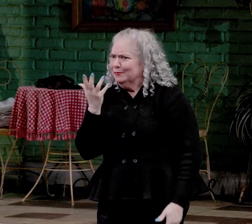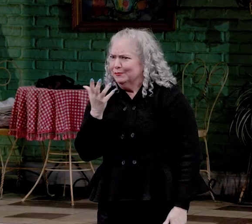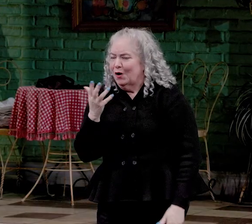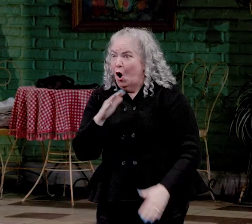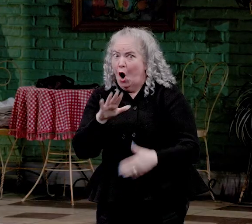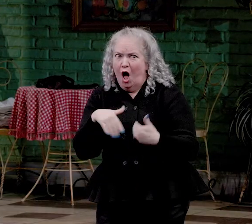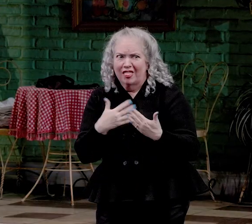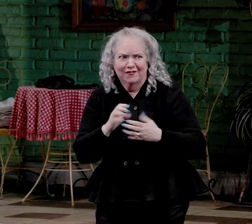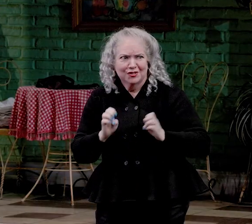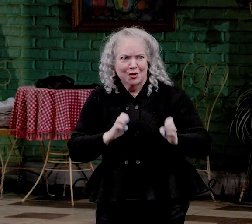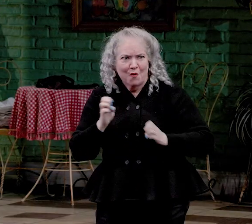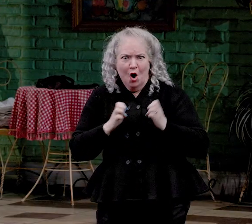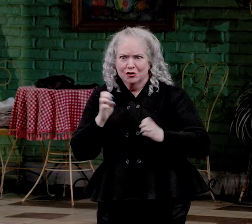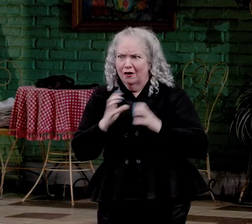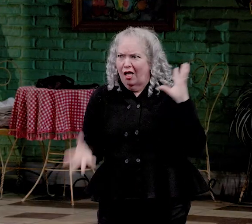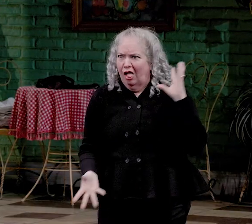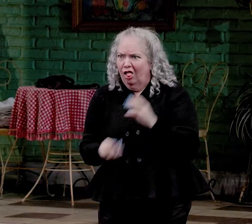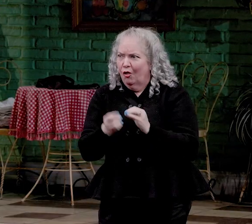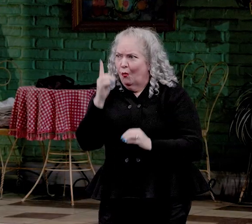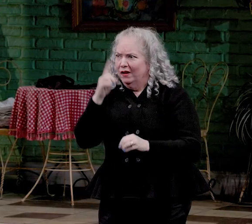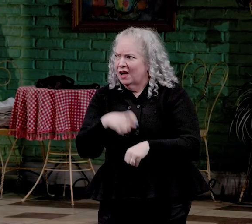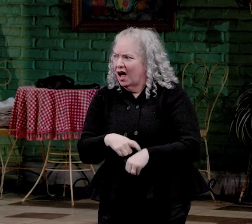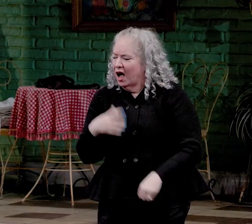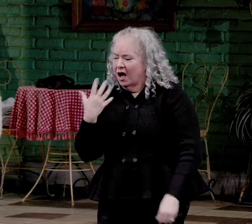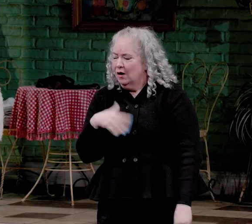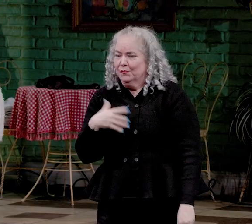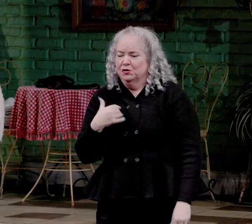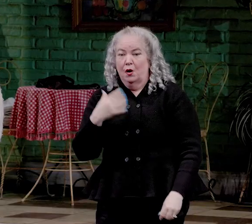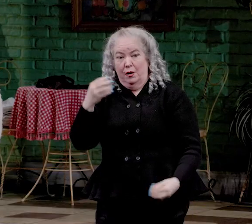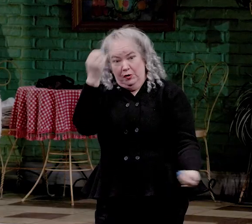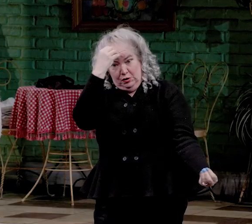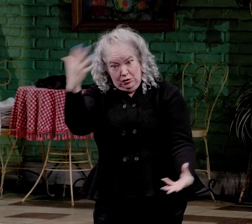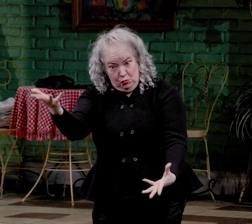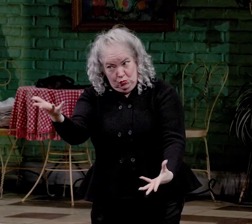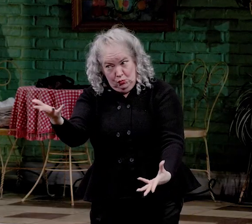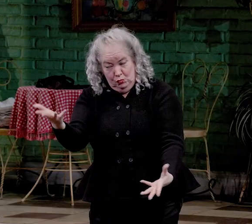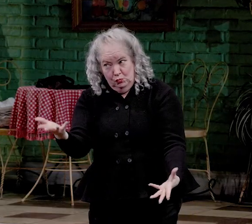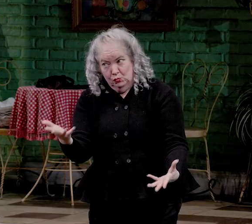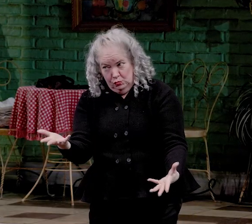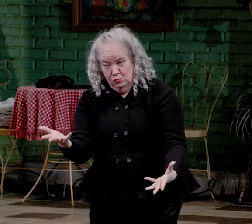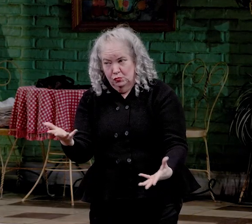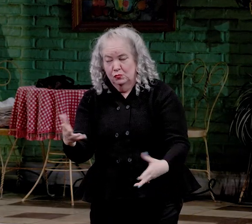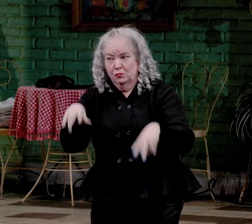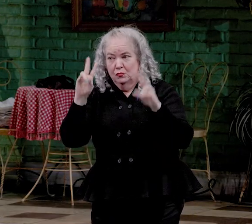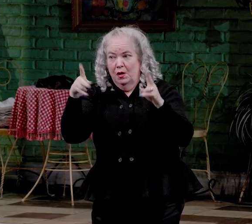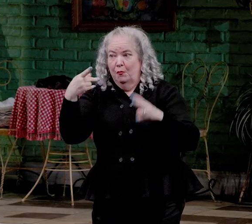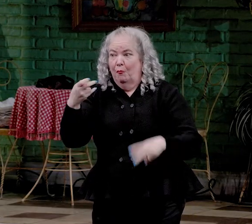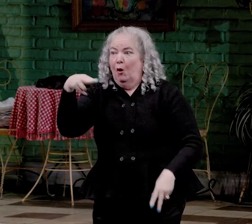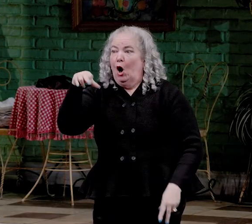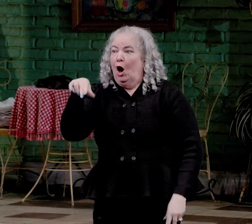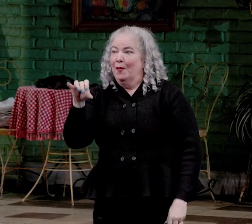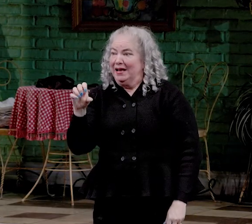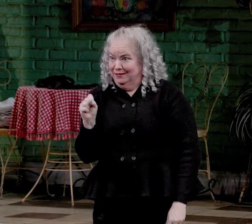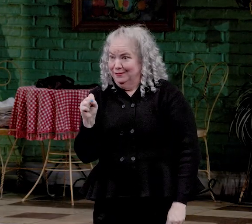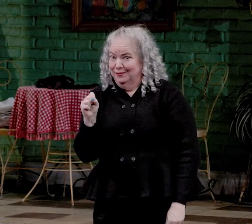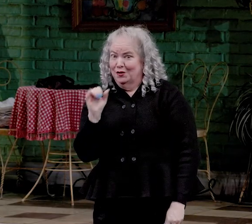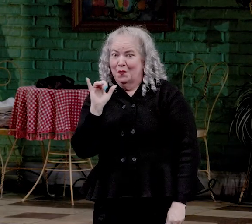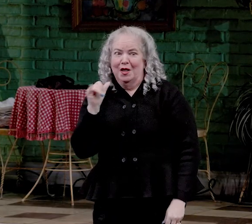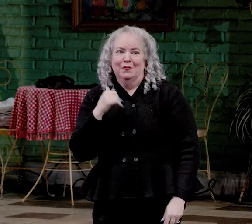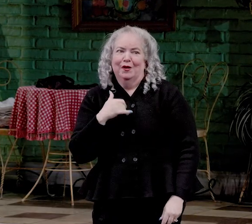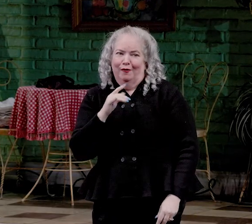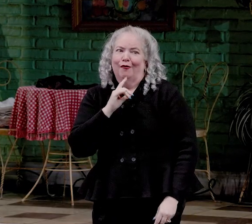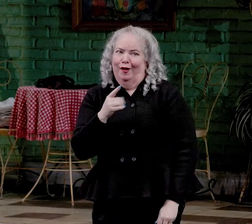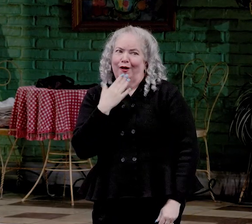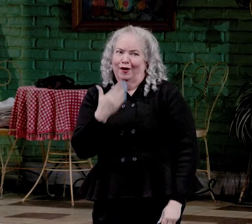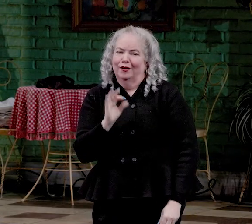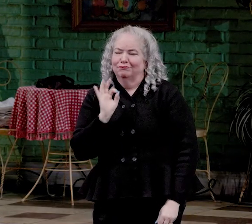Right, all of those emotions happened at once. And so I'm here to tell you that Purpose is going to be a